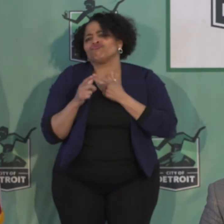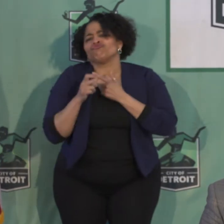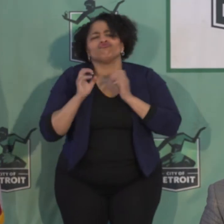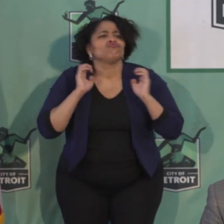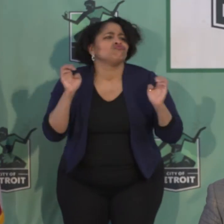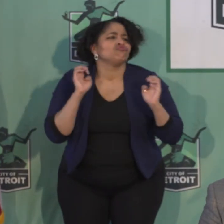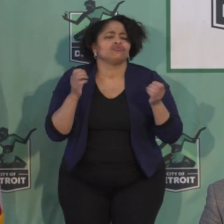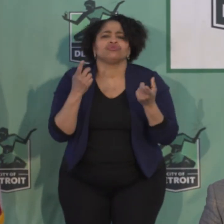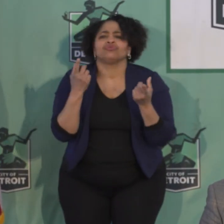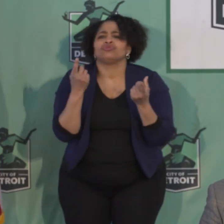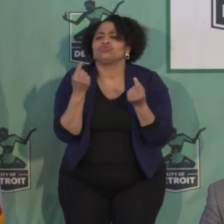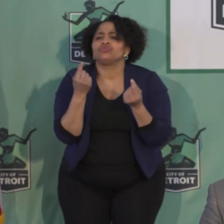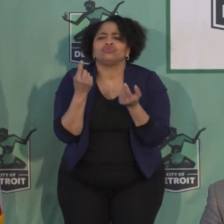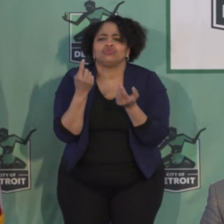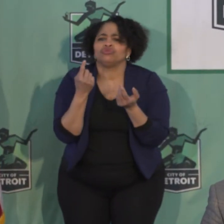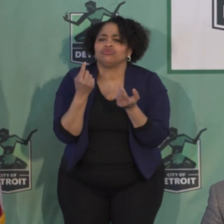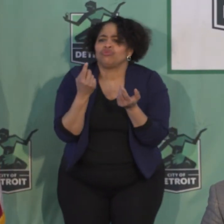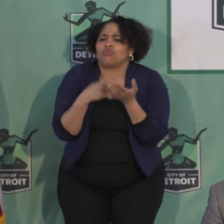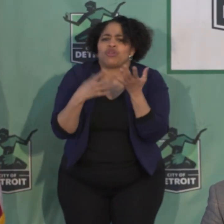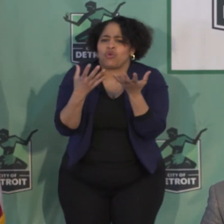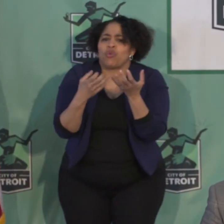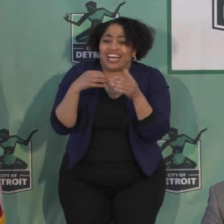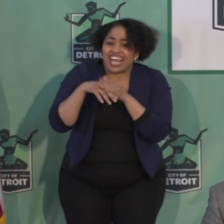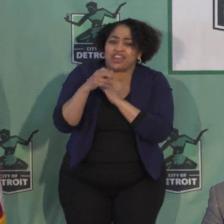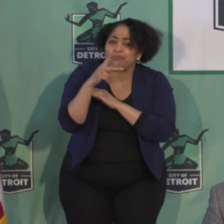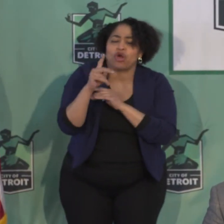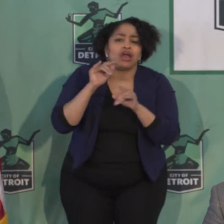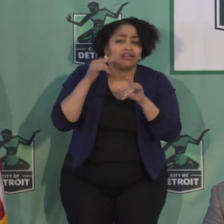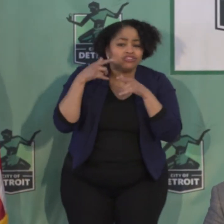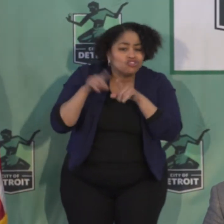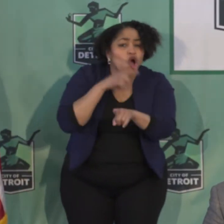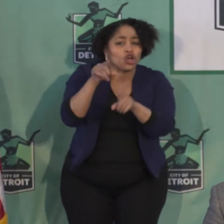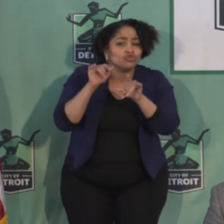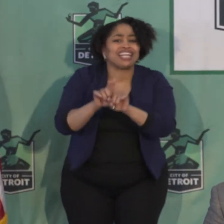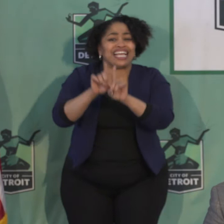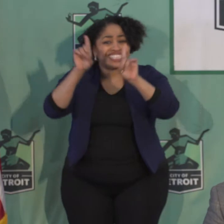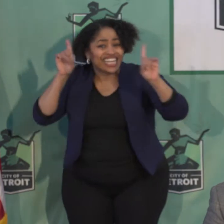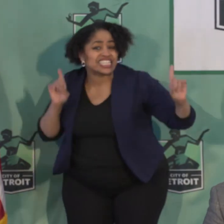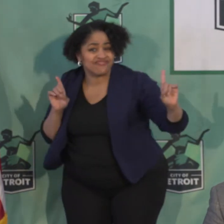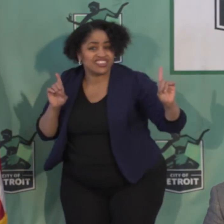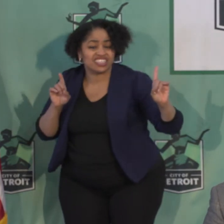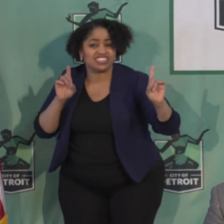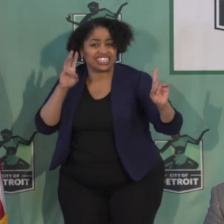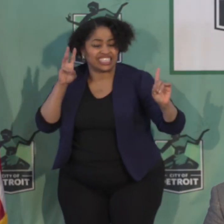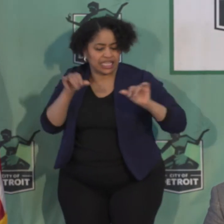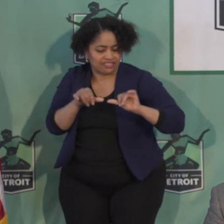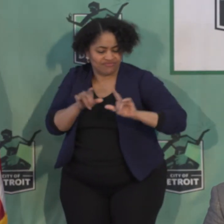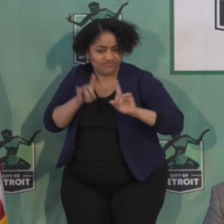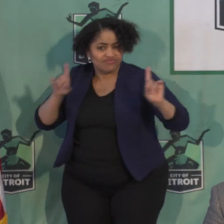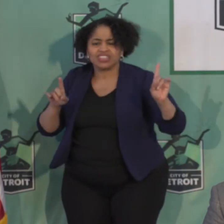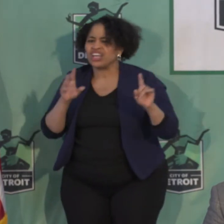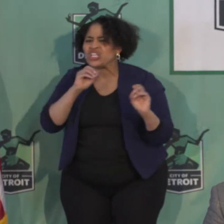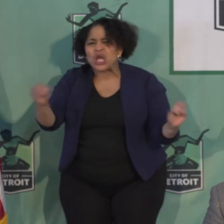the parks and stay 6 feet away from their neighbors. There's no reason our large parks can't be enjoyed by